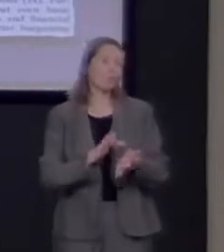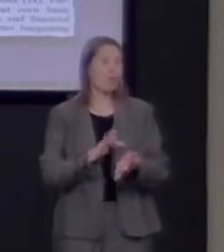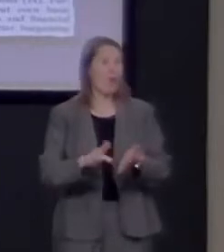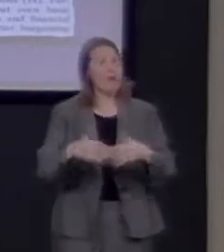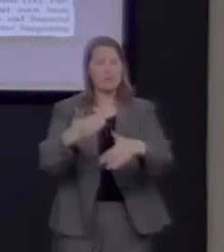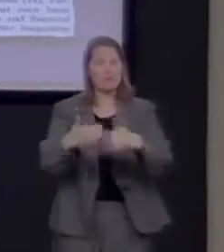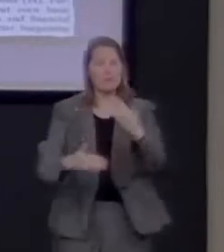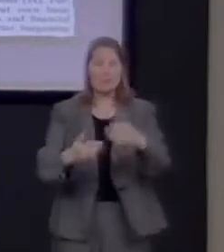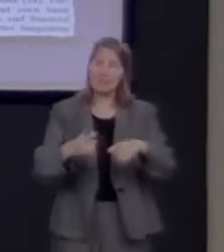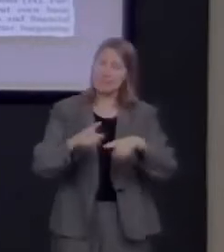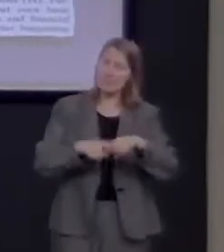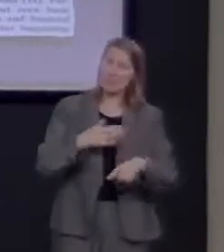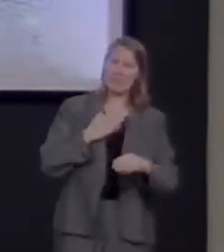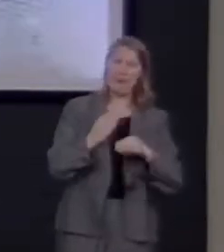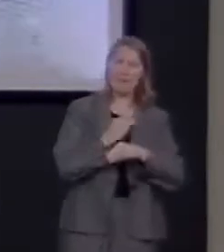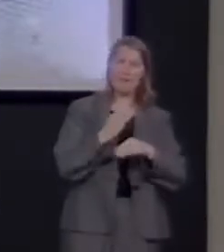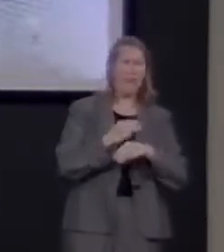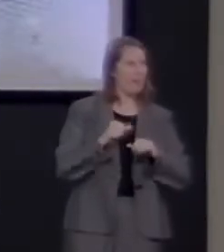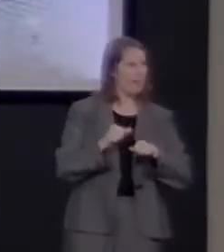in numerical abilities.